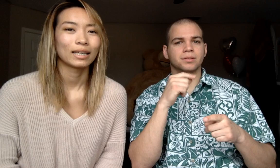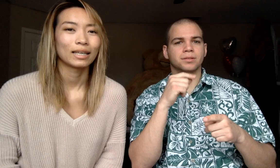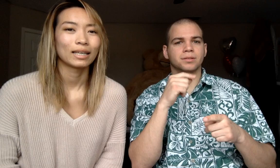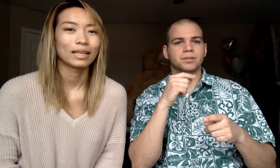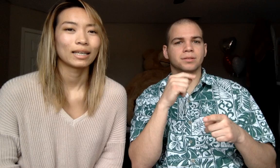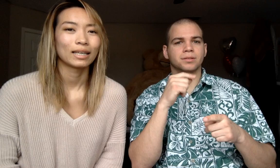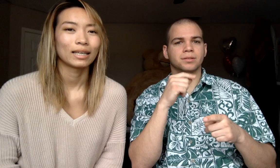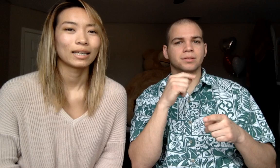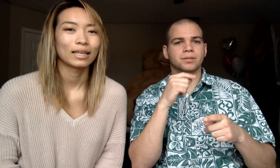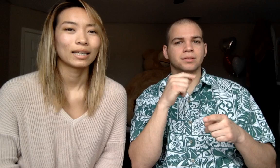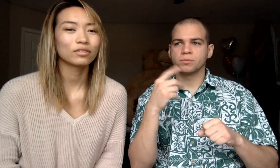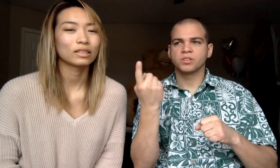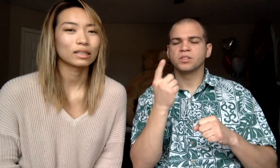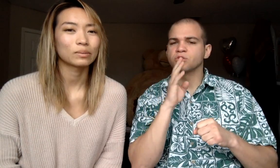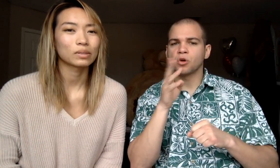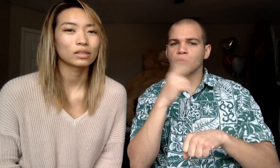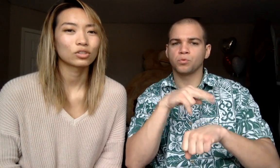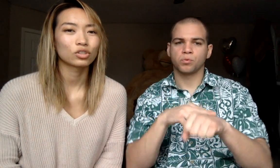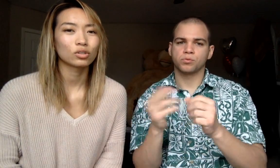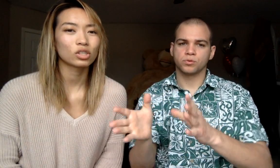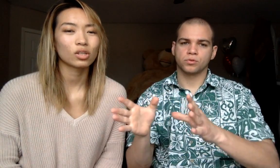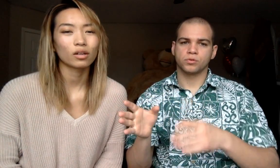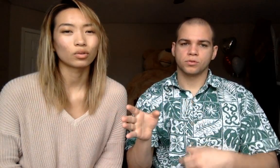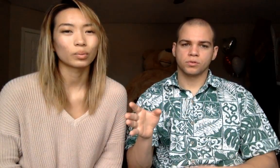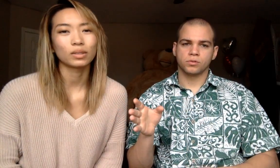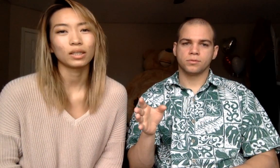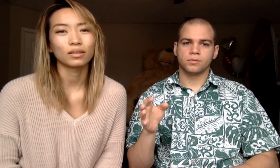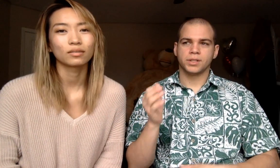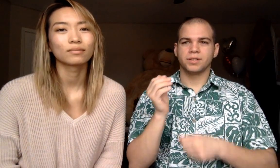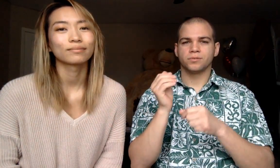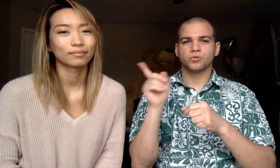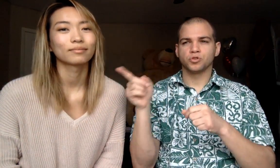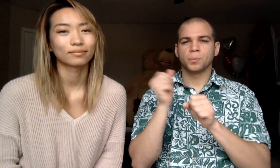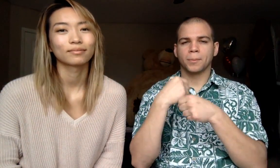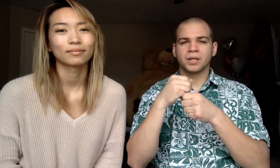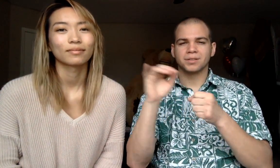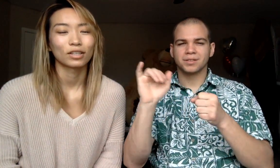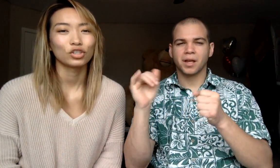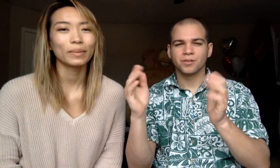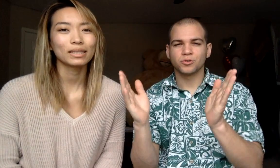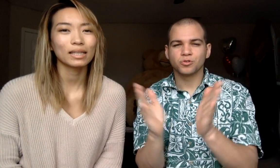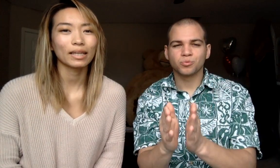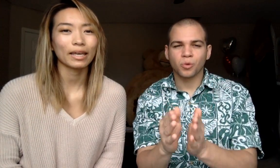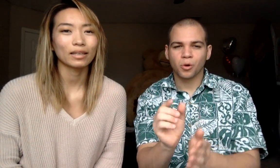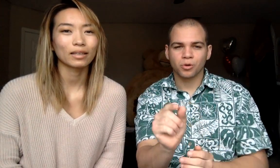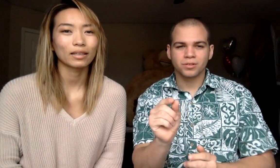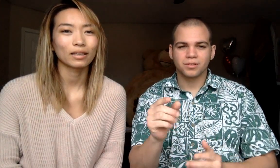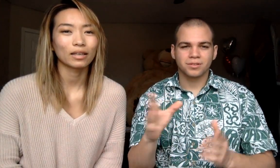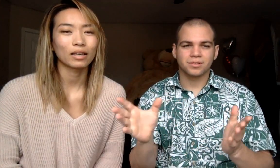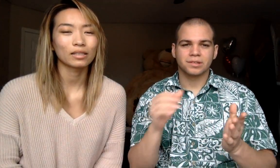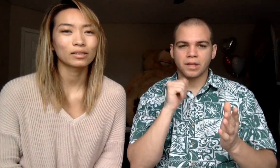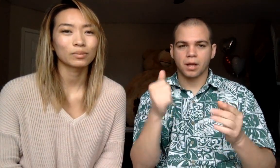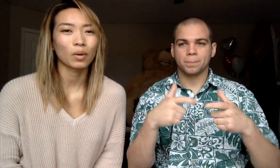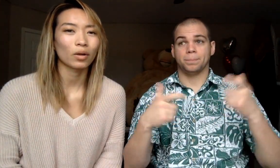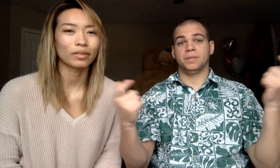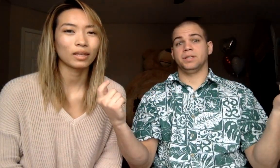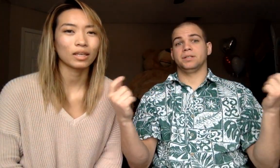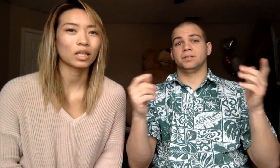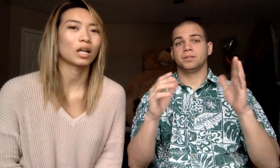He's deaf, but he can read lips. So just talk normally. She makes it like a small thing, not a